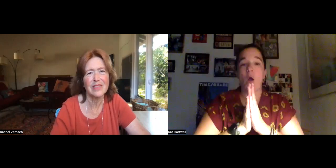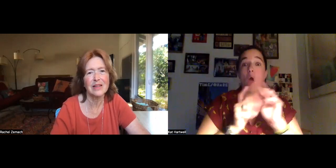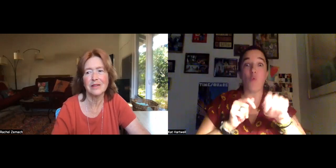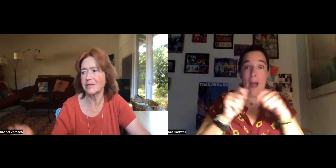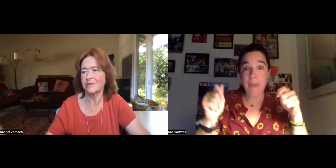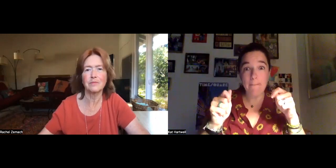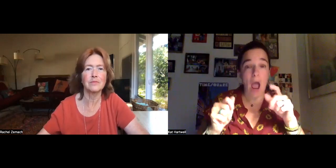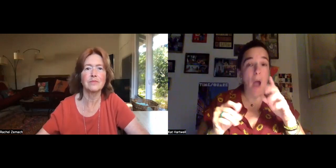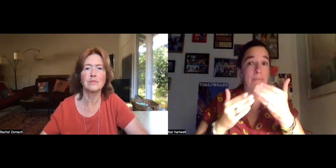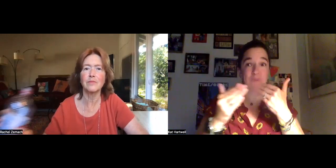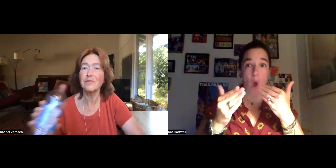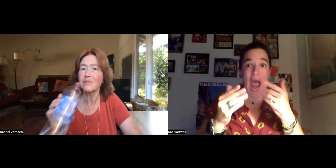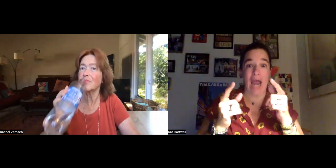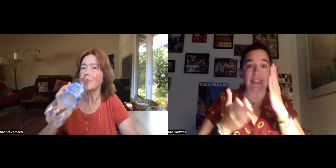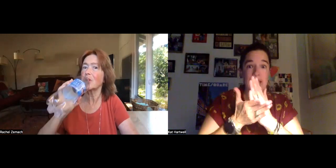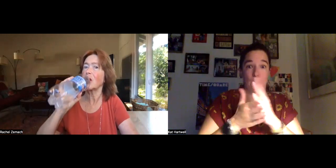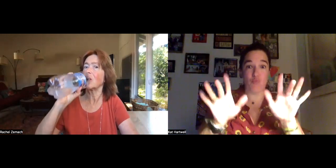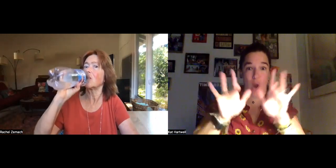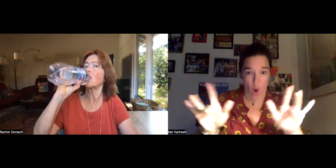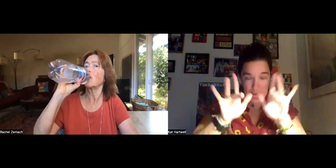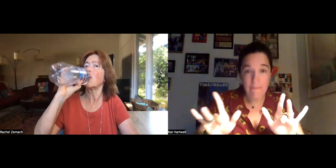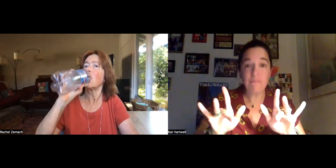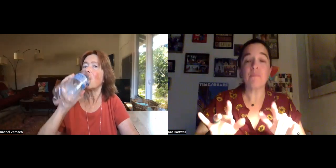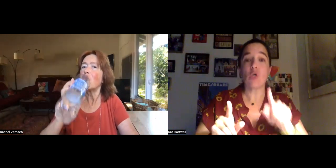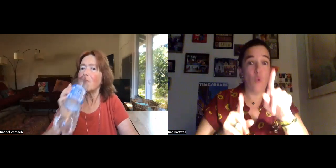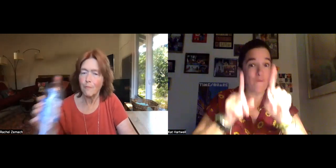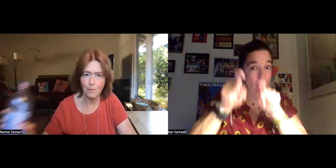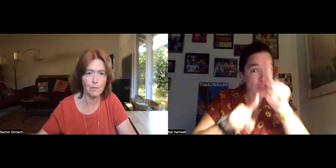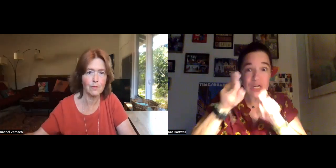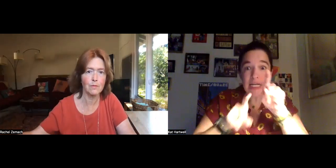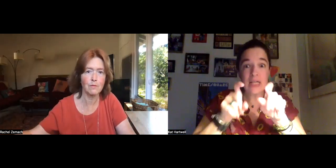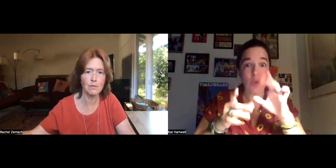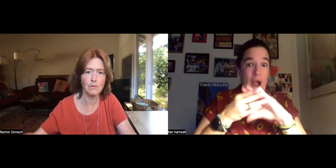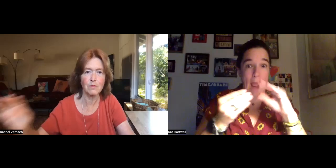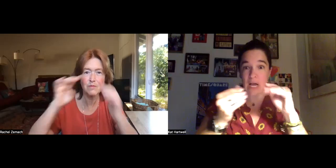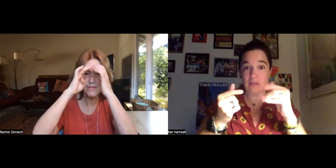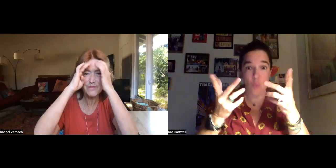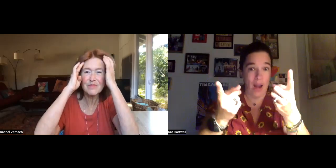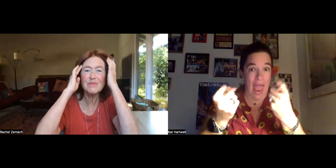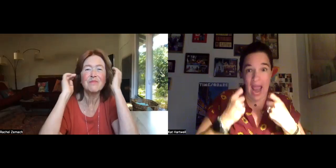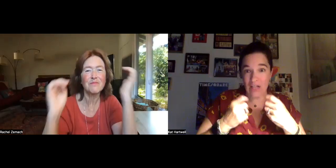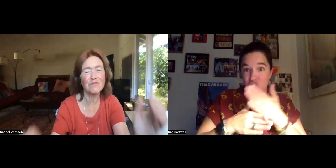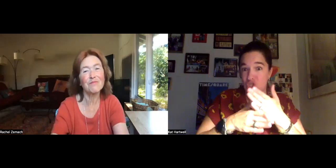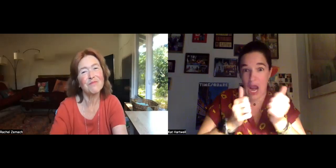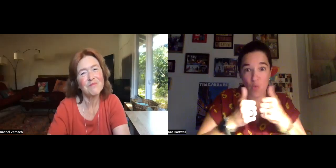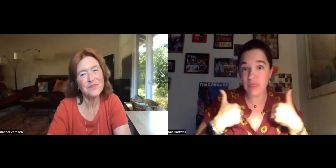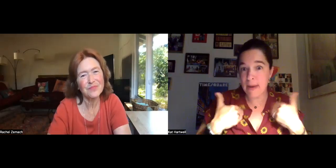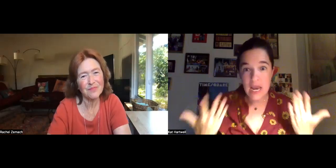Okay, wrap up. Before I stop recording, what questions or comments you want to ask, share with me?